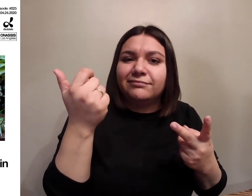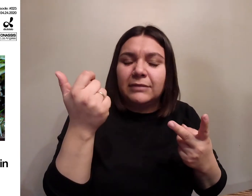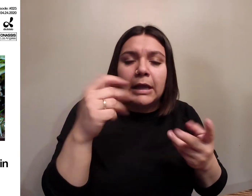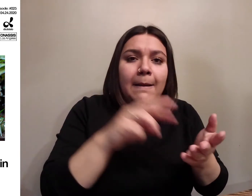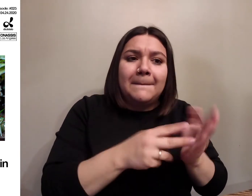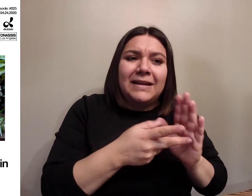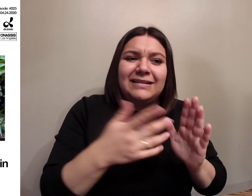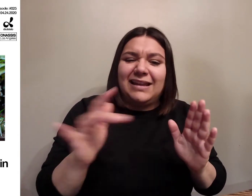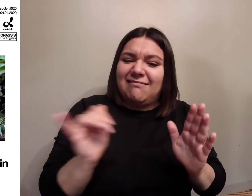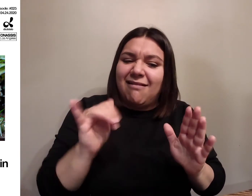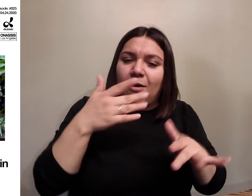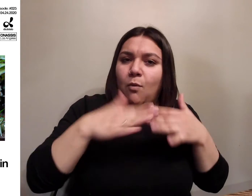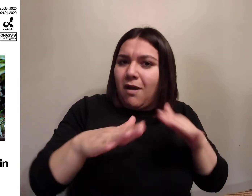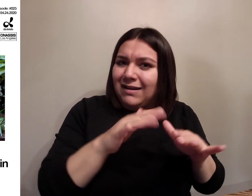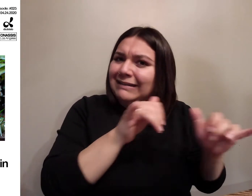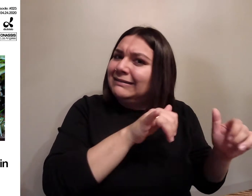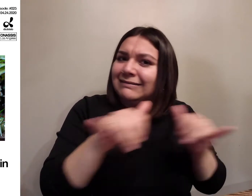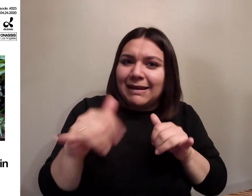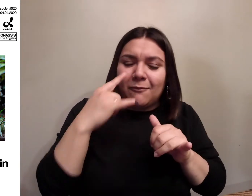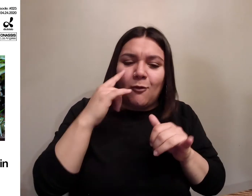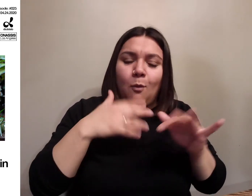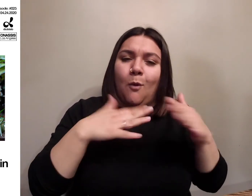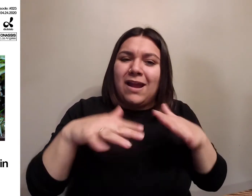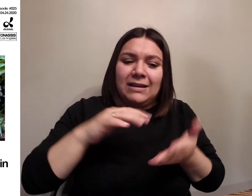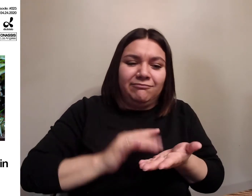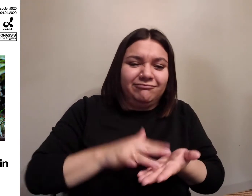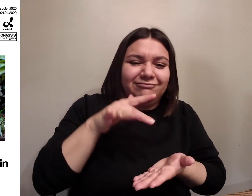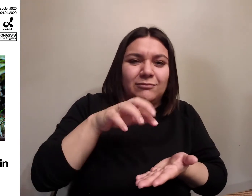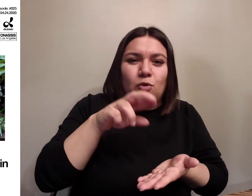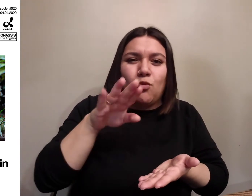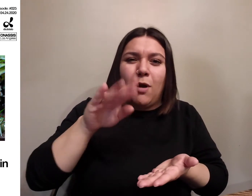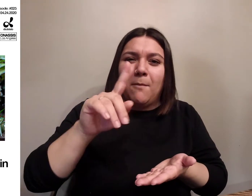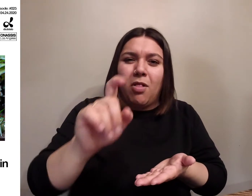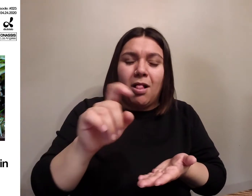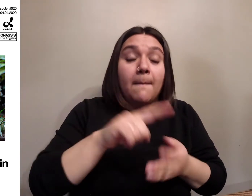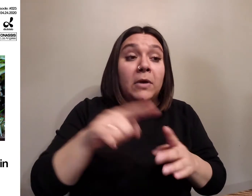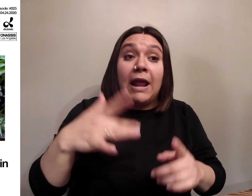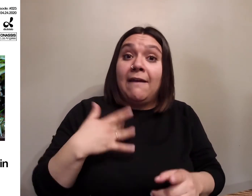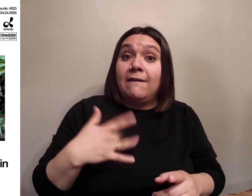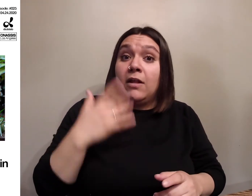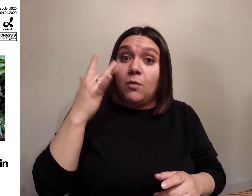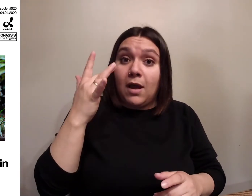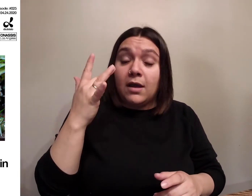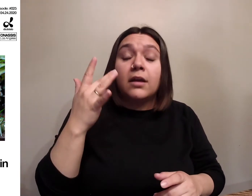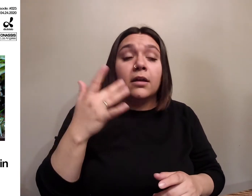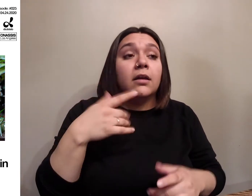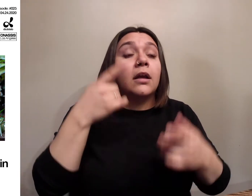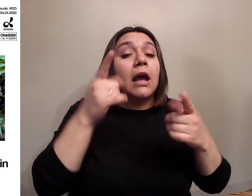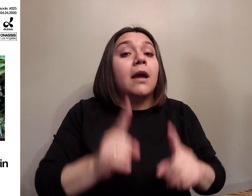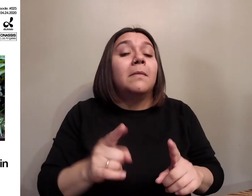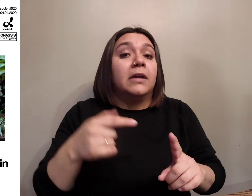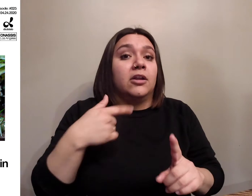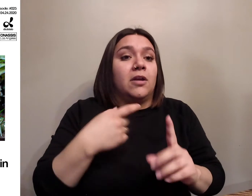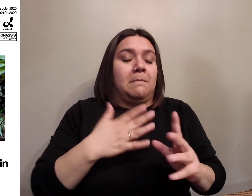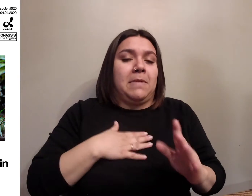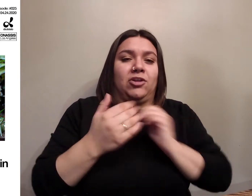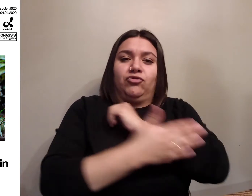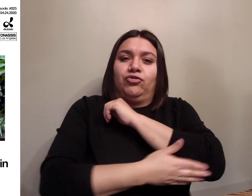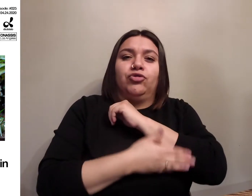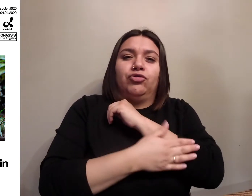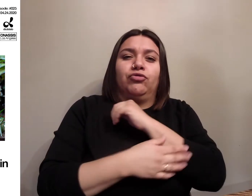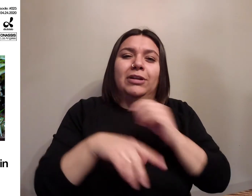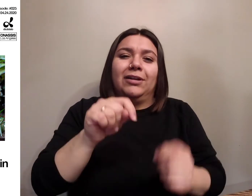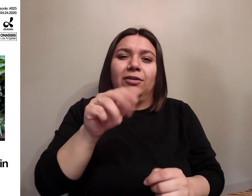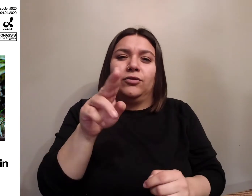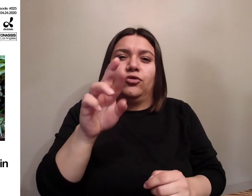love words that have been erased, purged, deleted, it's a bit like walking on a pile of rubble. But also,